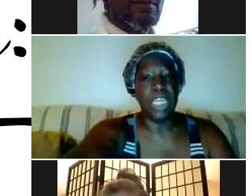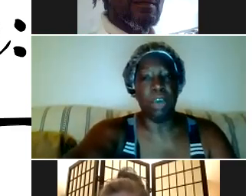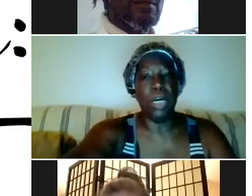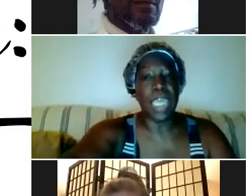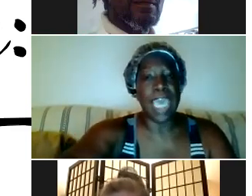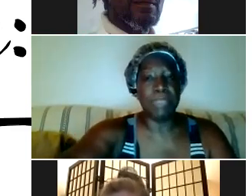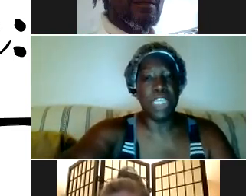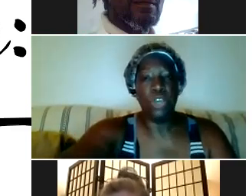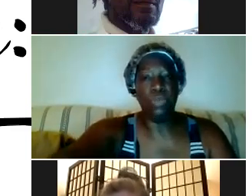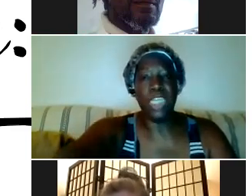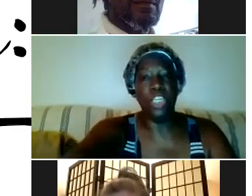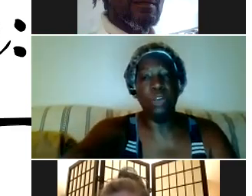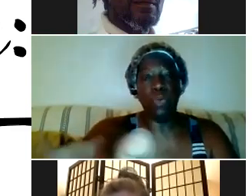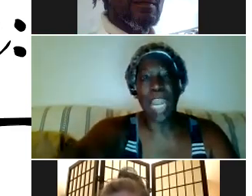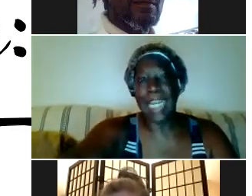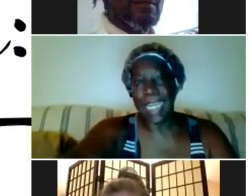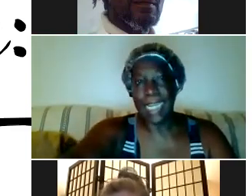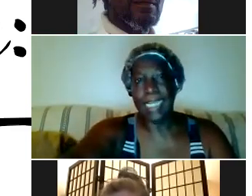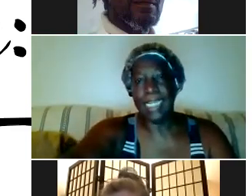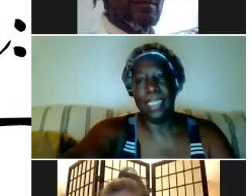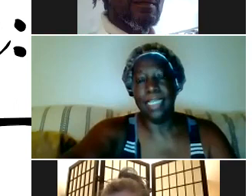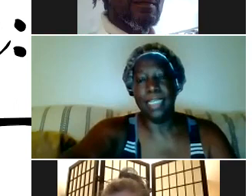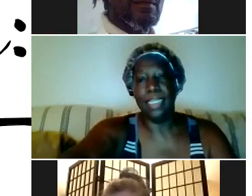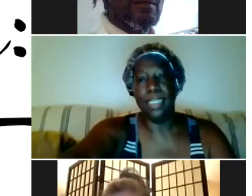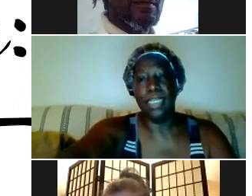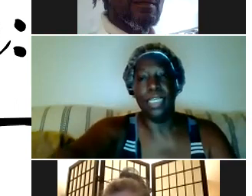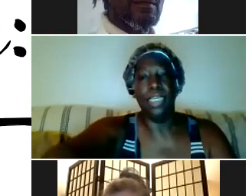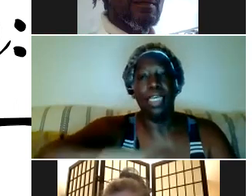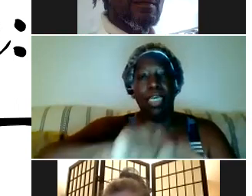supposed to be in all caps. When you're writing